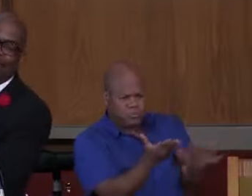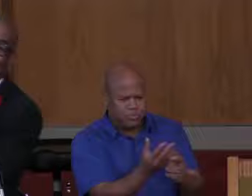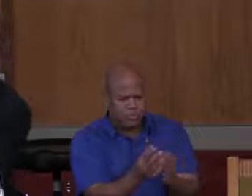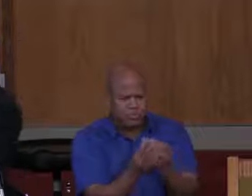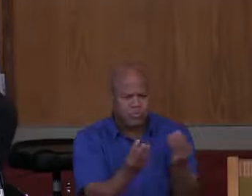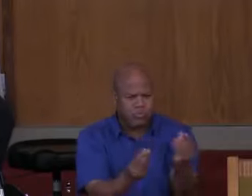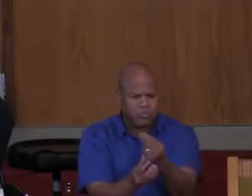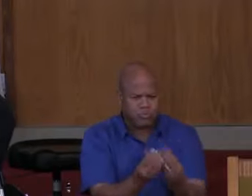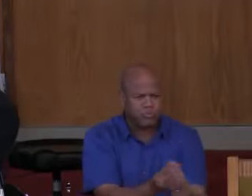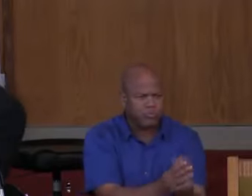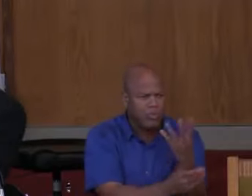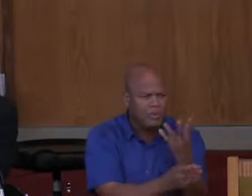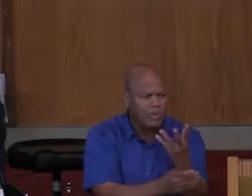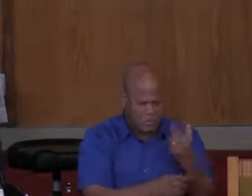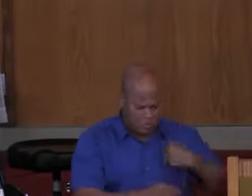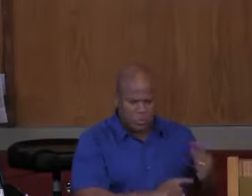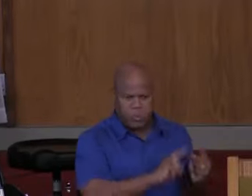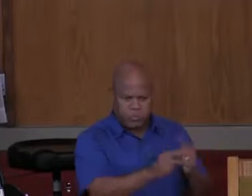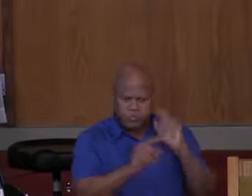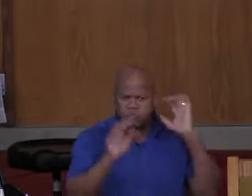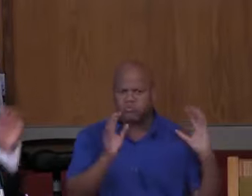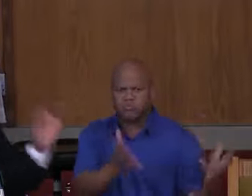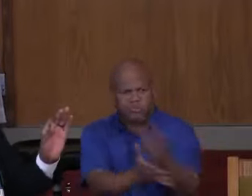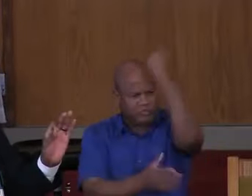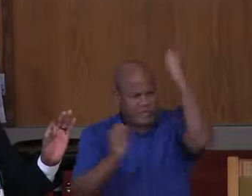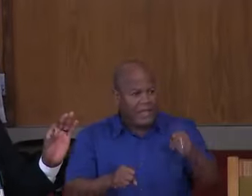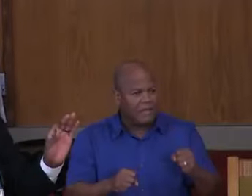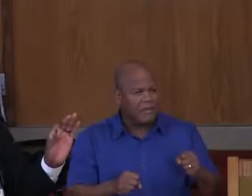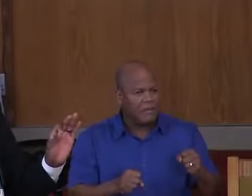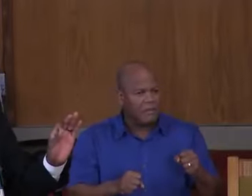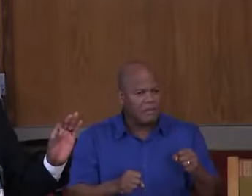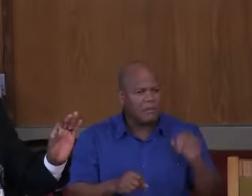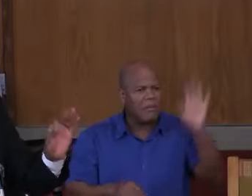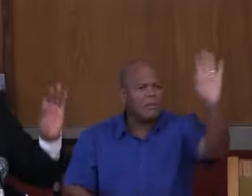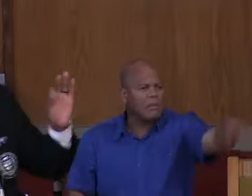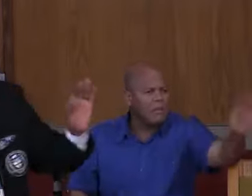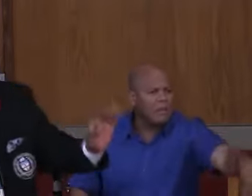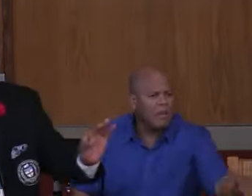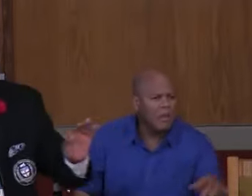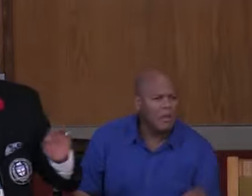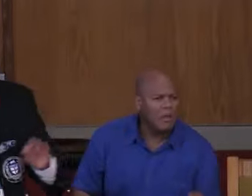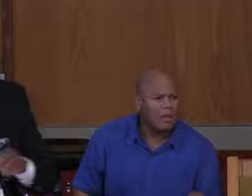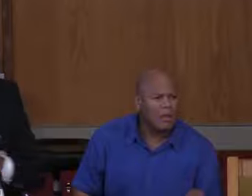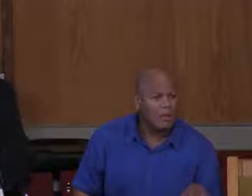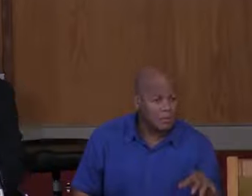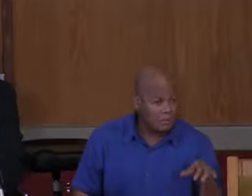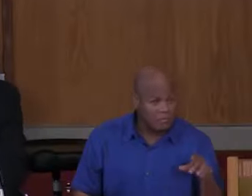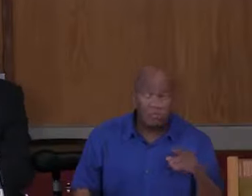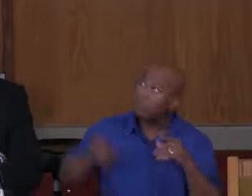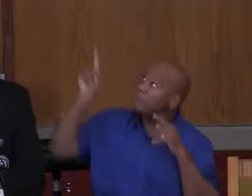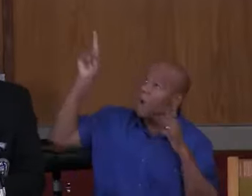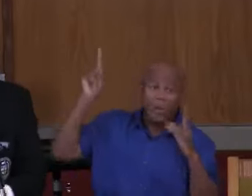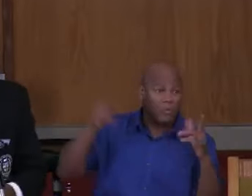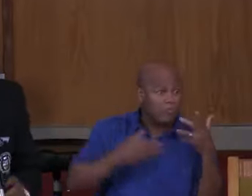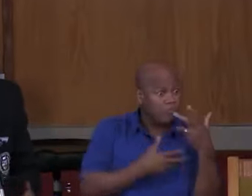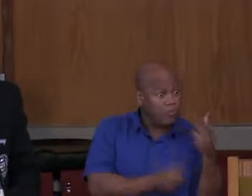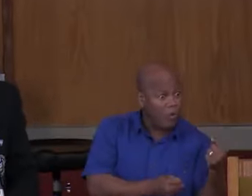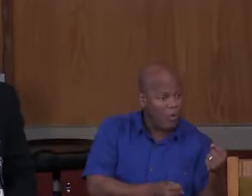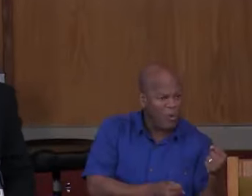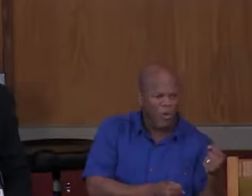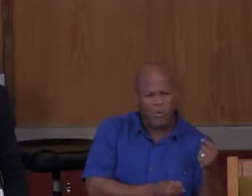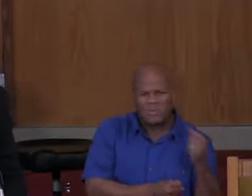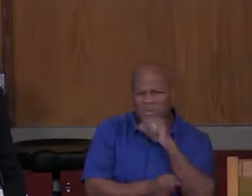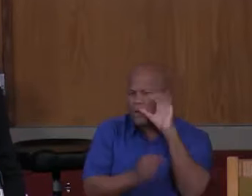confident in God, or is our confidence in a fictitious characterization of who God